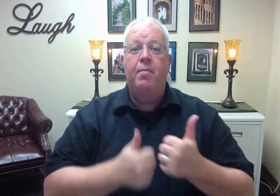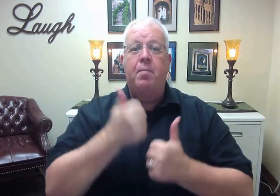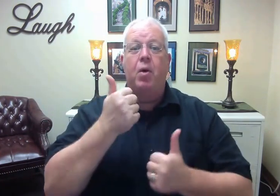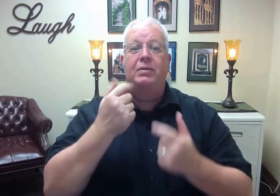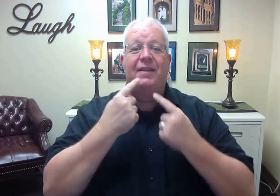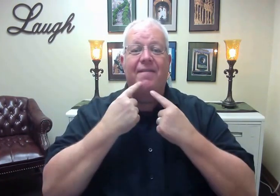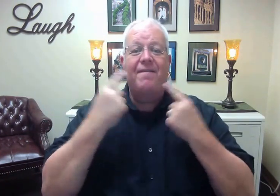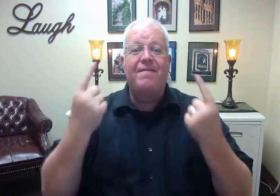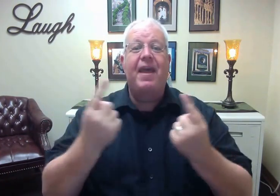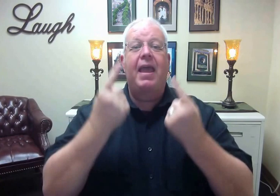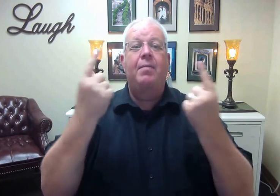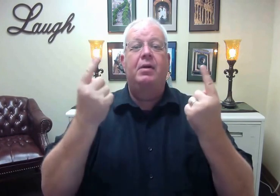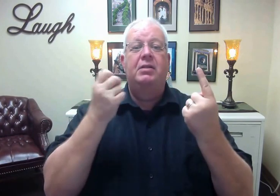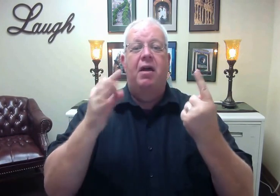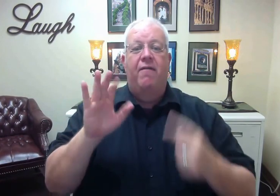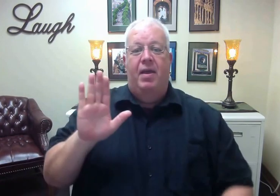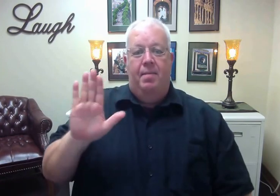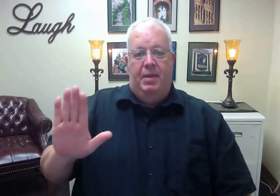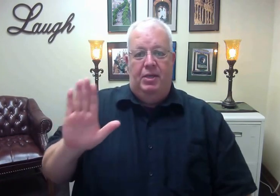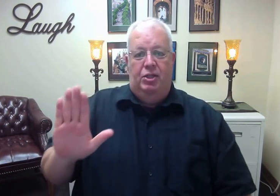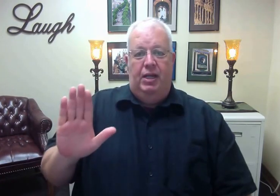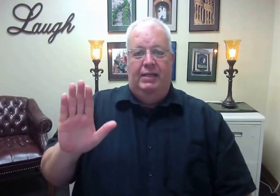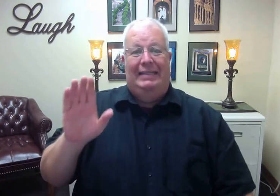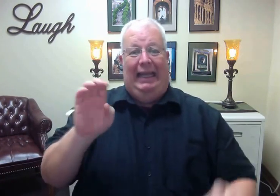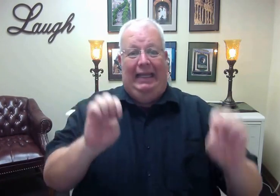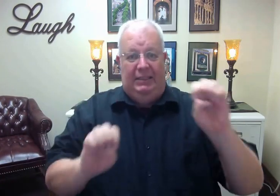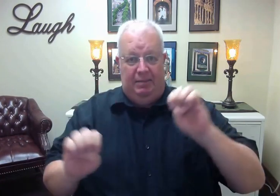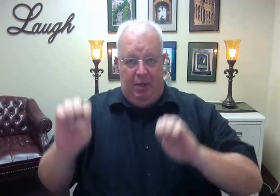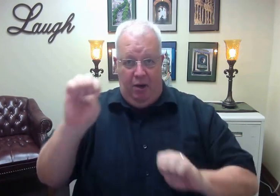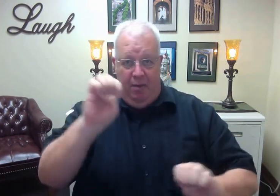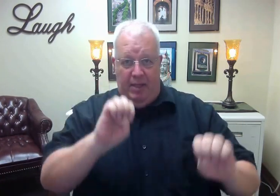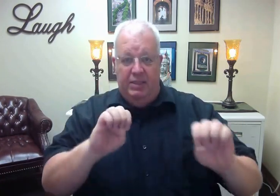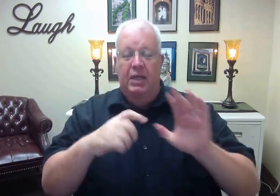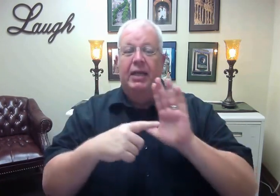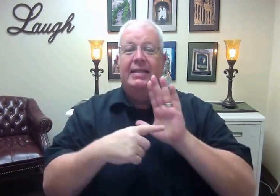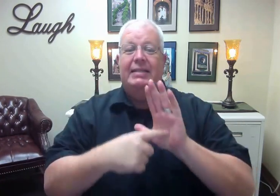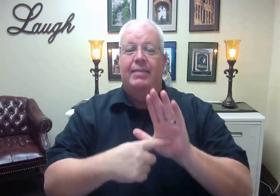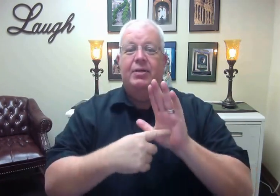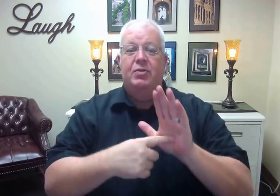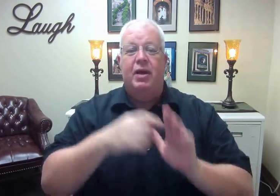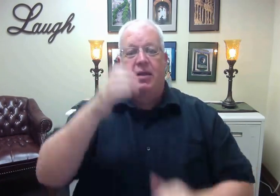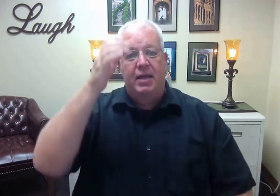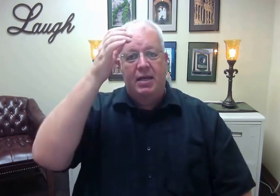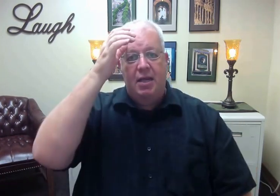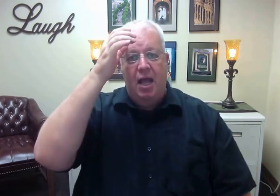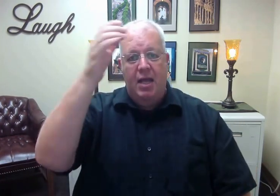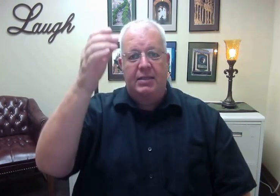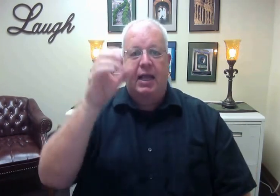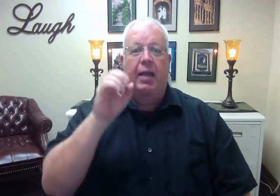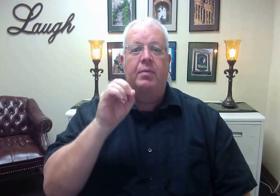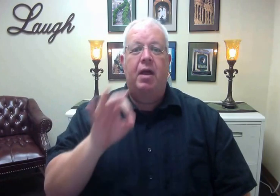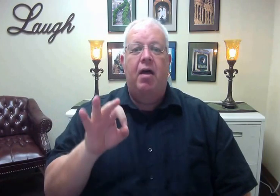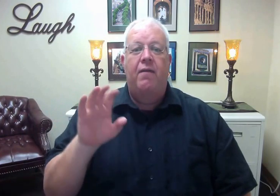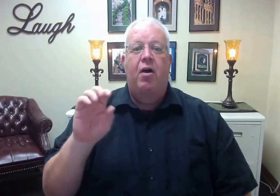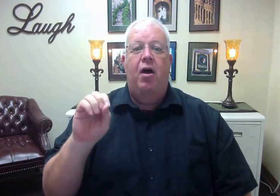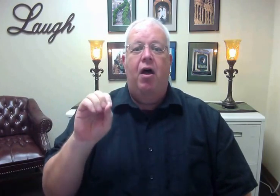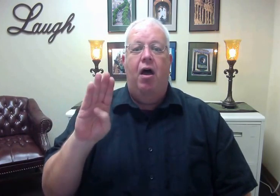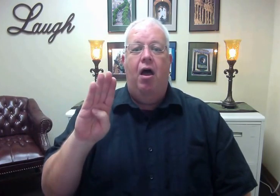One of the most famous of Piaget's experiments demonstrated the concept